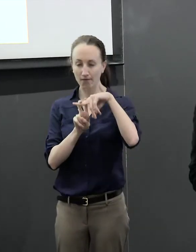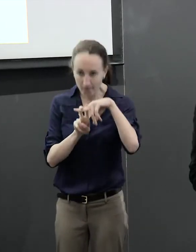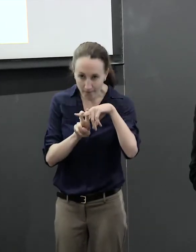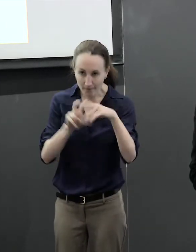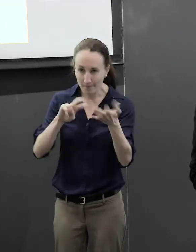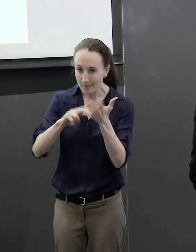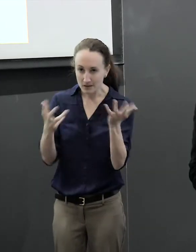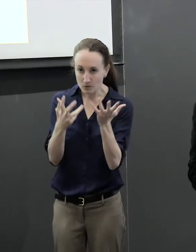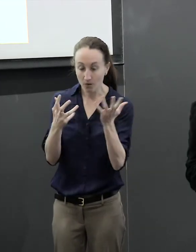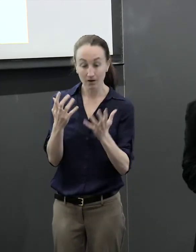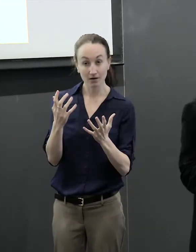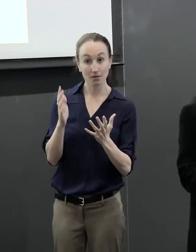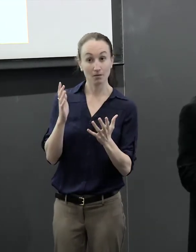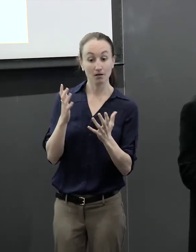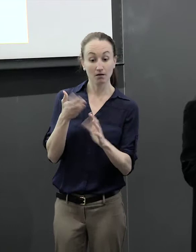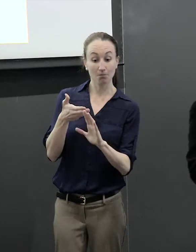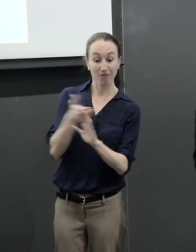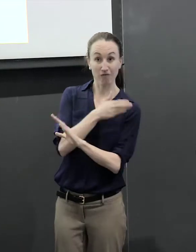low pointing.